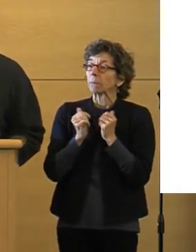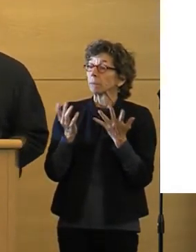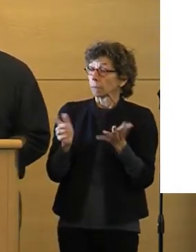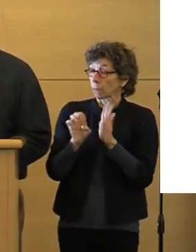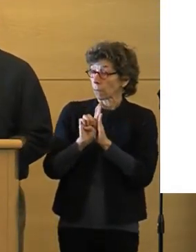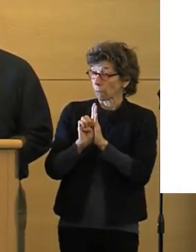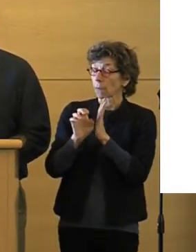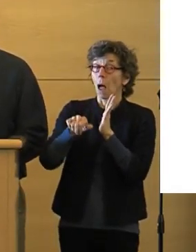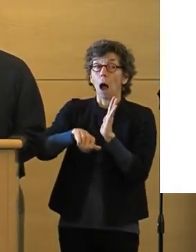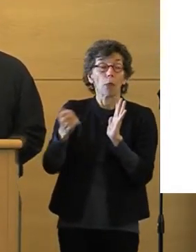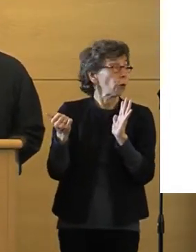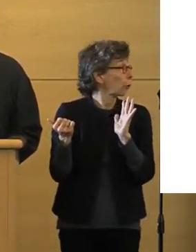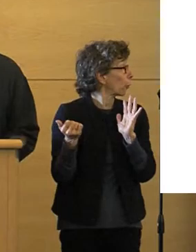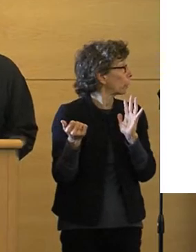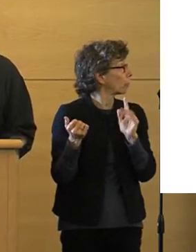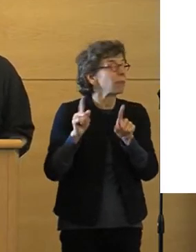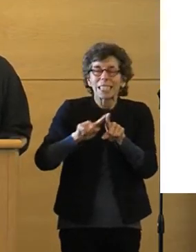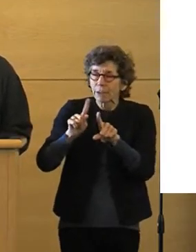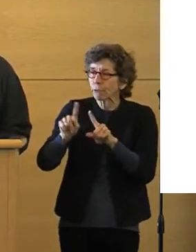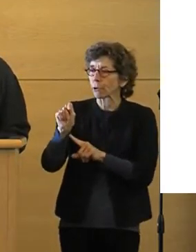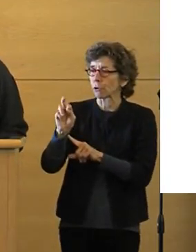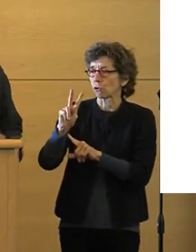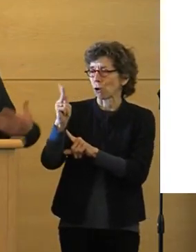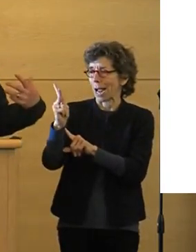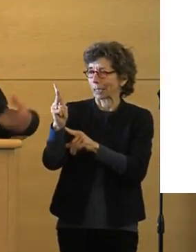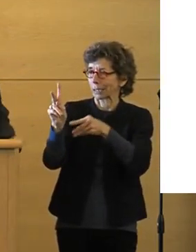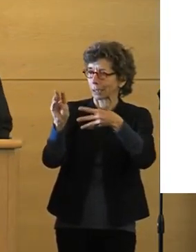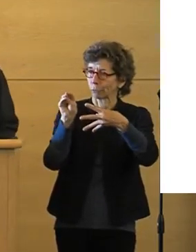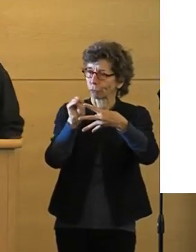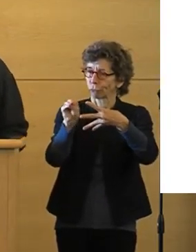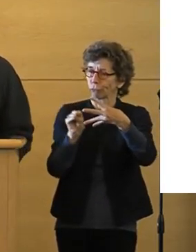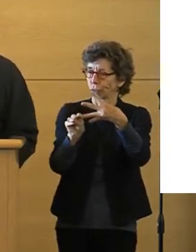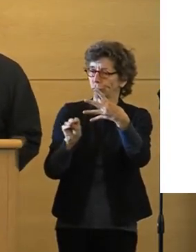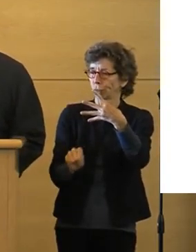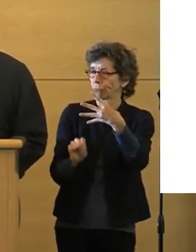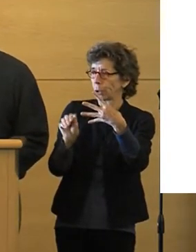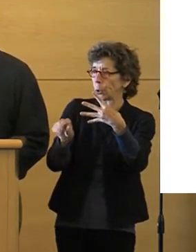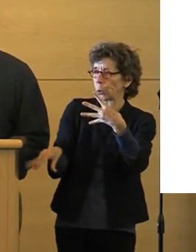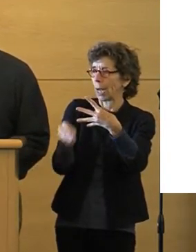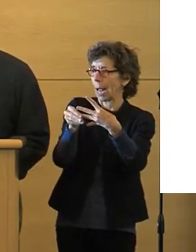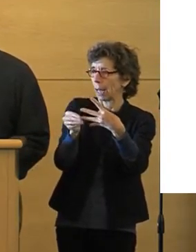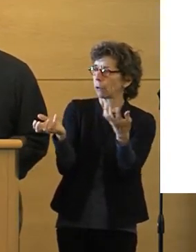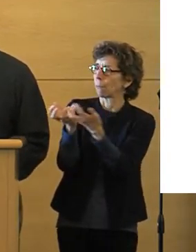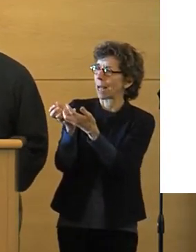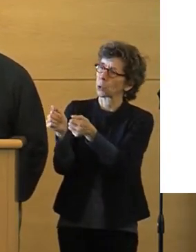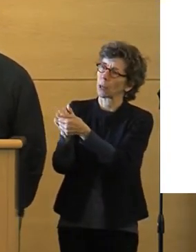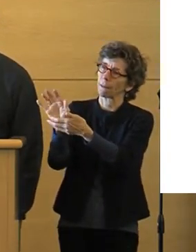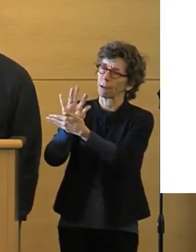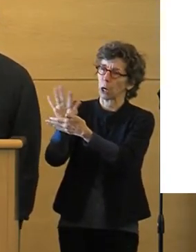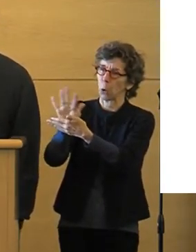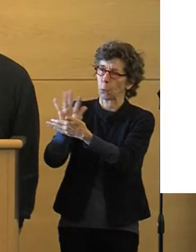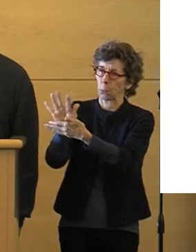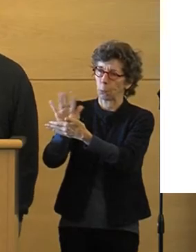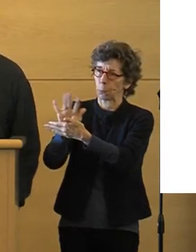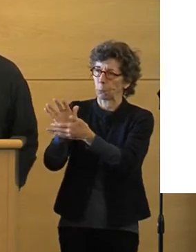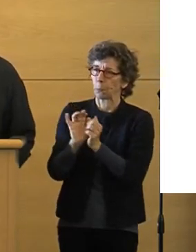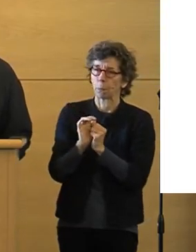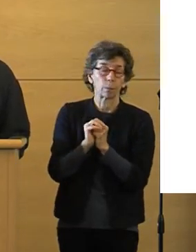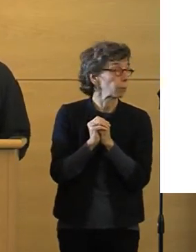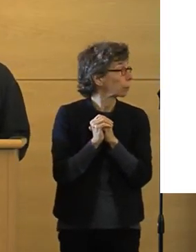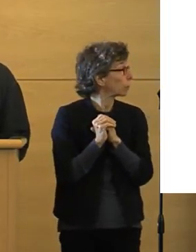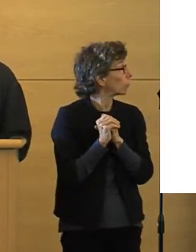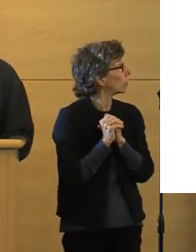get displayed at the designated time. In this case, it would be descriptions get rendered at the designated time, and they would be read aloud by a